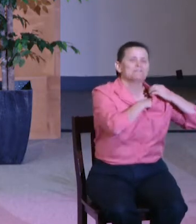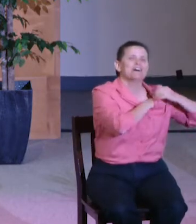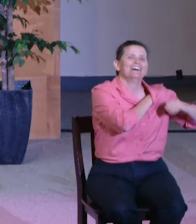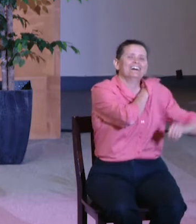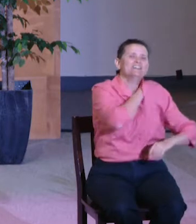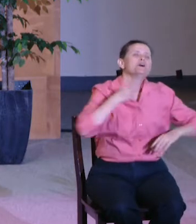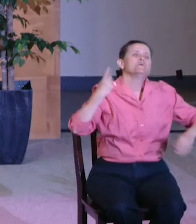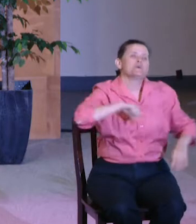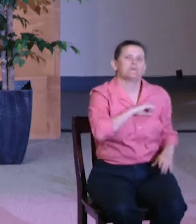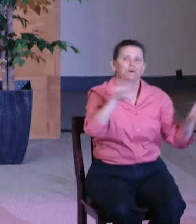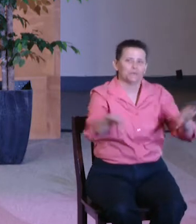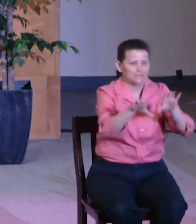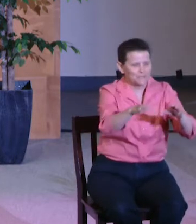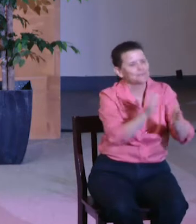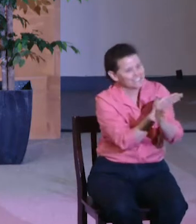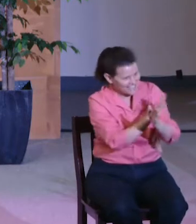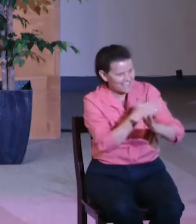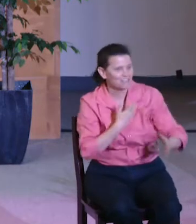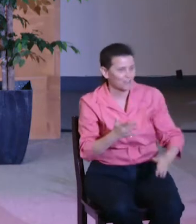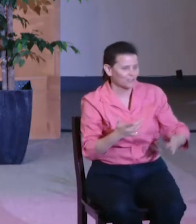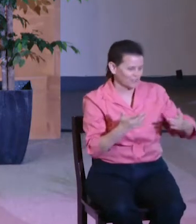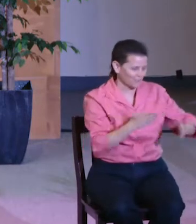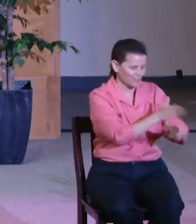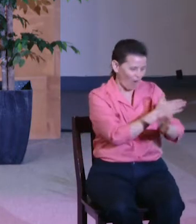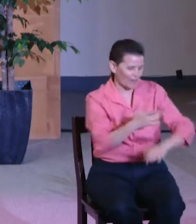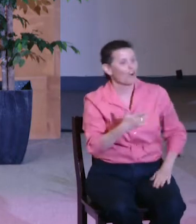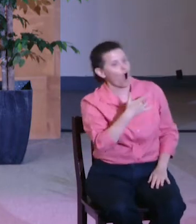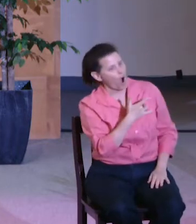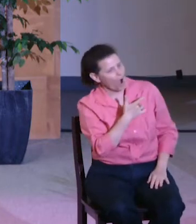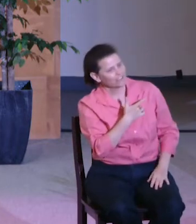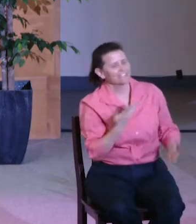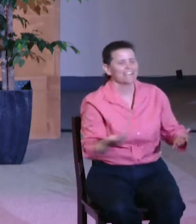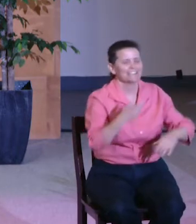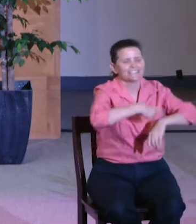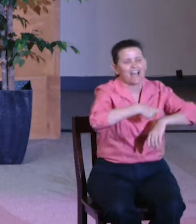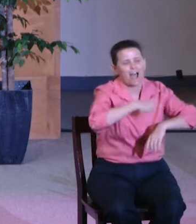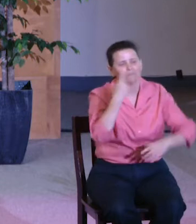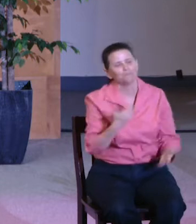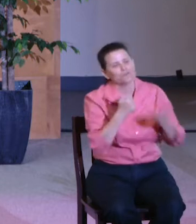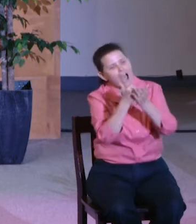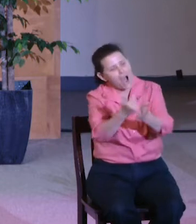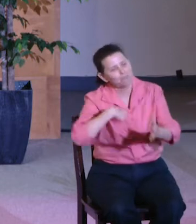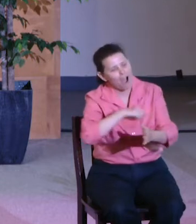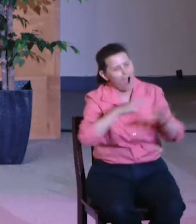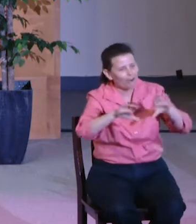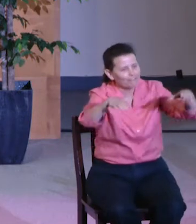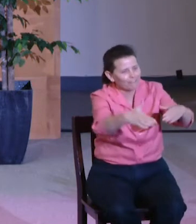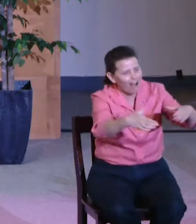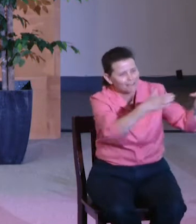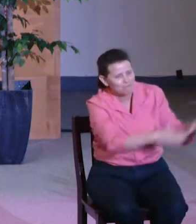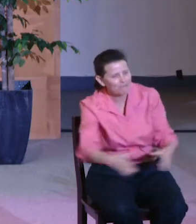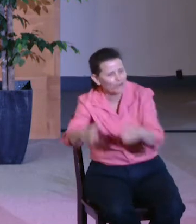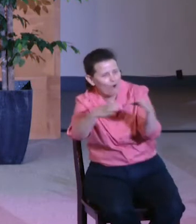so singing the song of our heart. And in doing that, it is now time to help our flock move across the ice by giving of the offering.